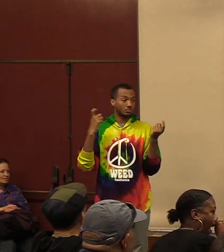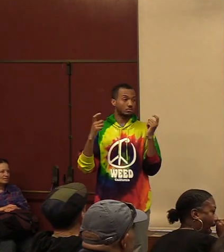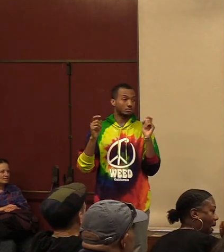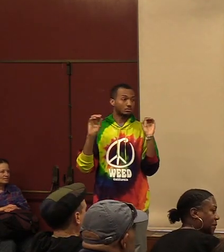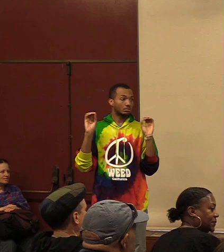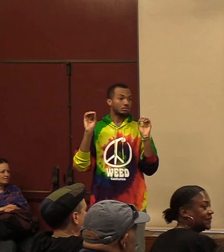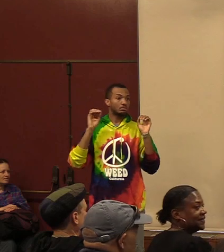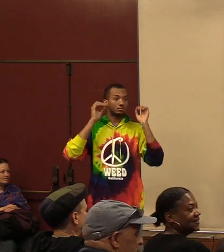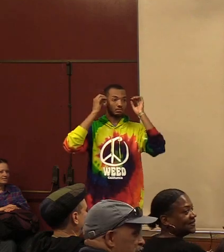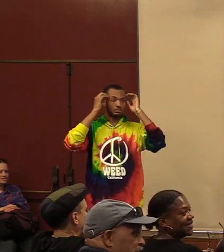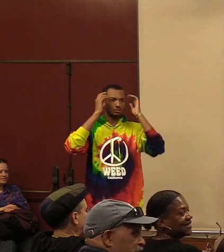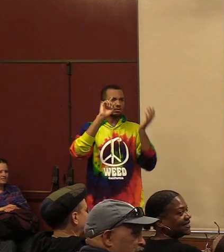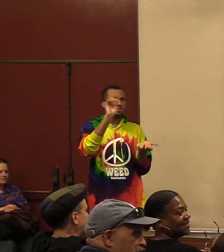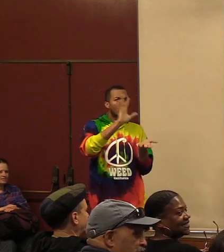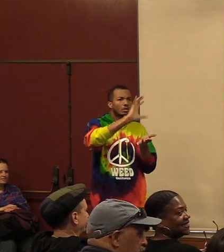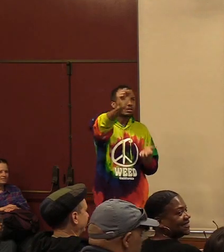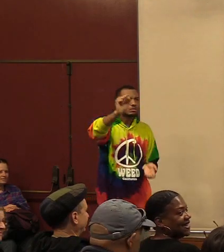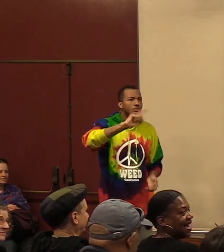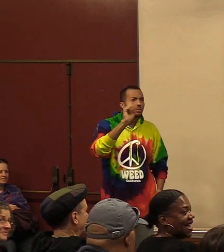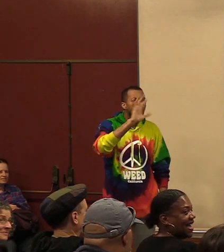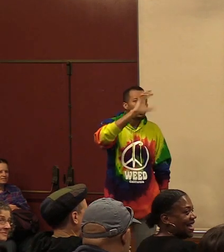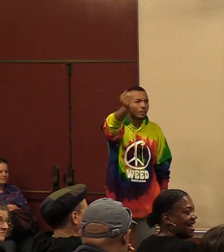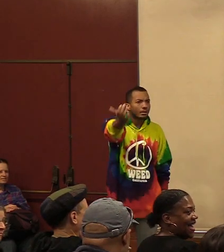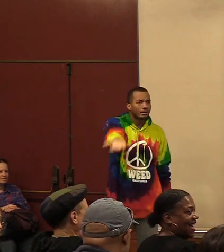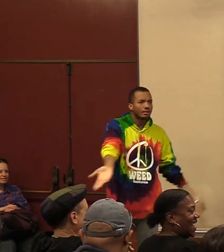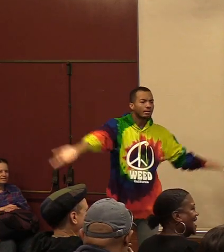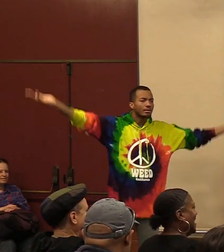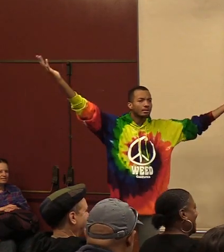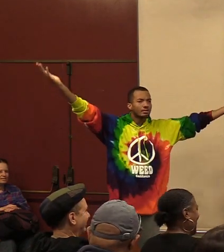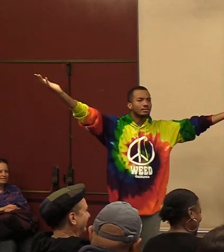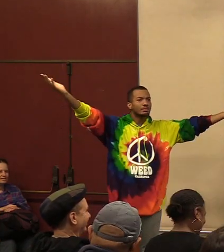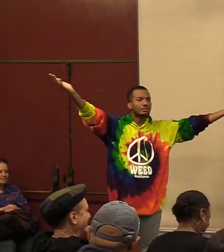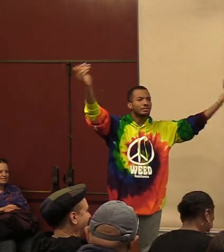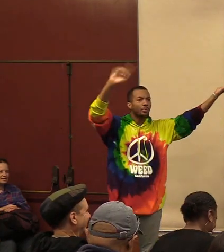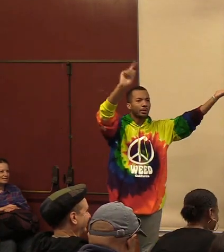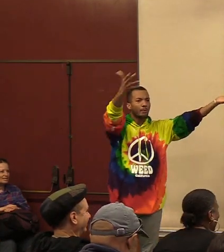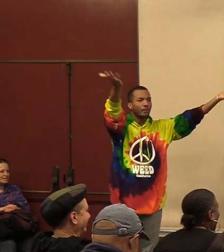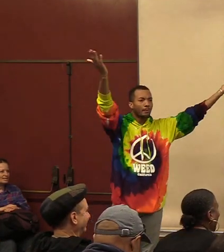Anybody want, where you going? Where you going? Where you going?